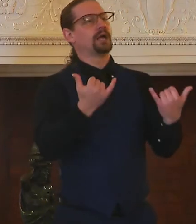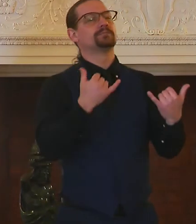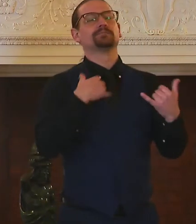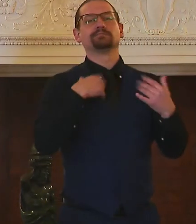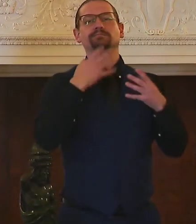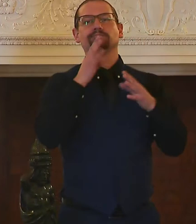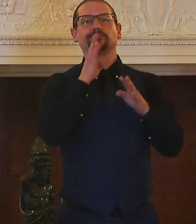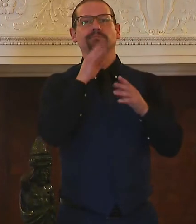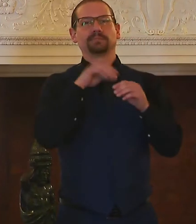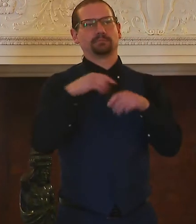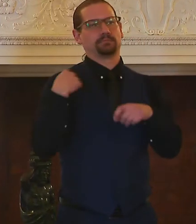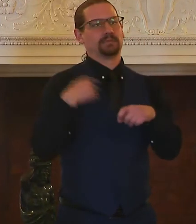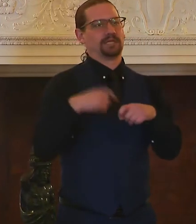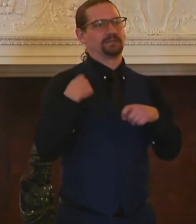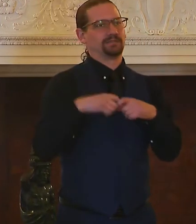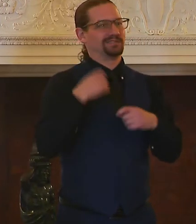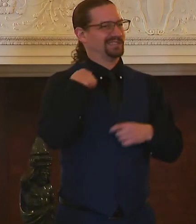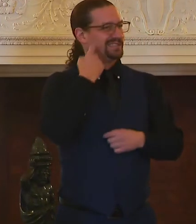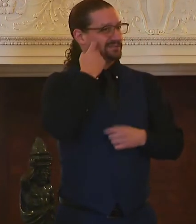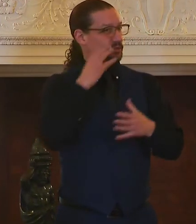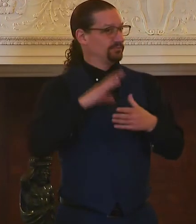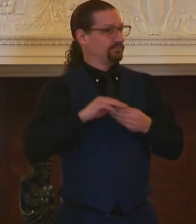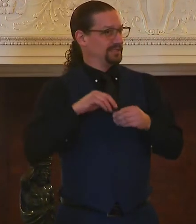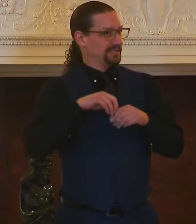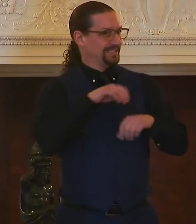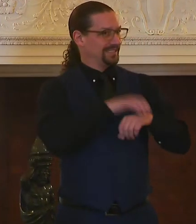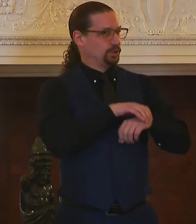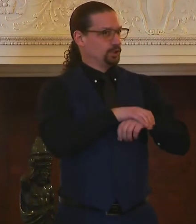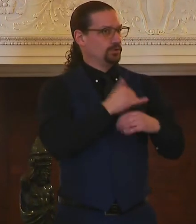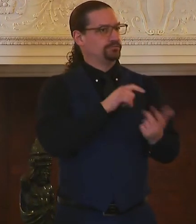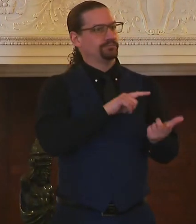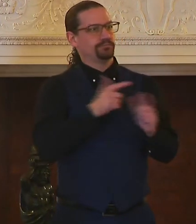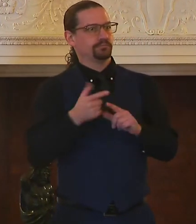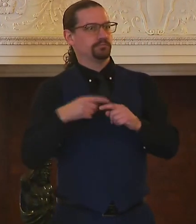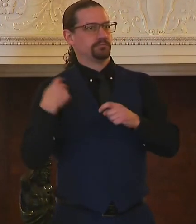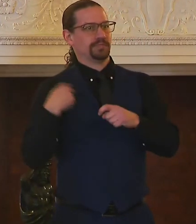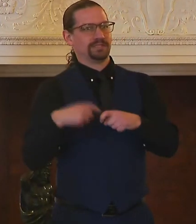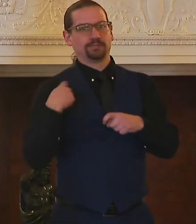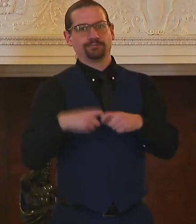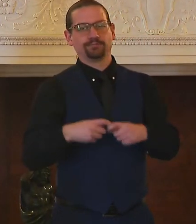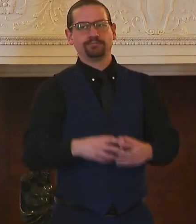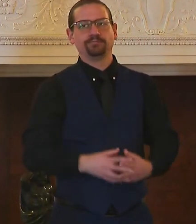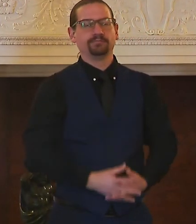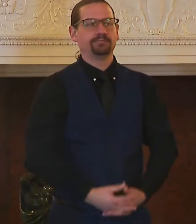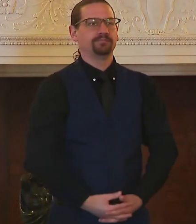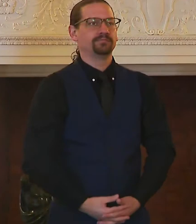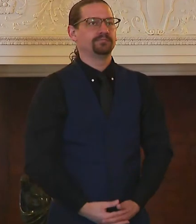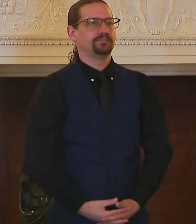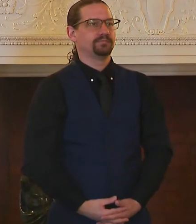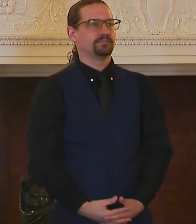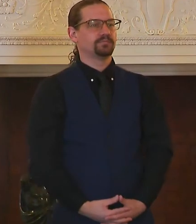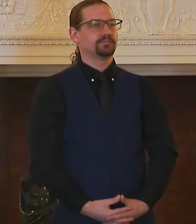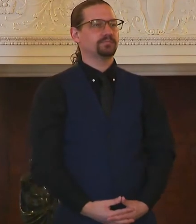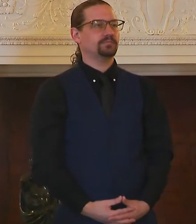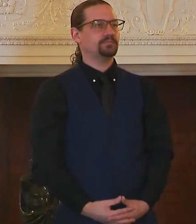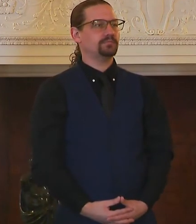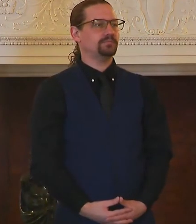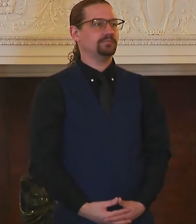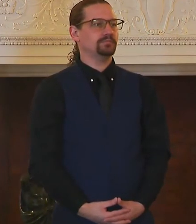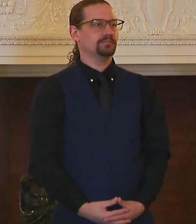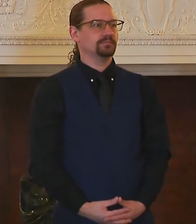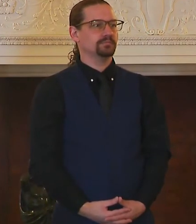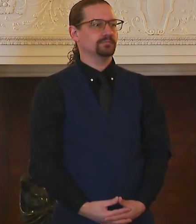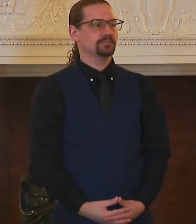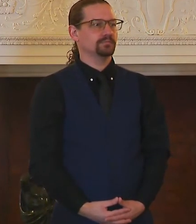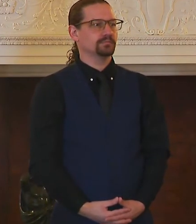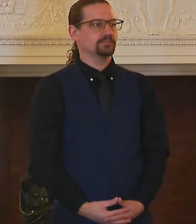la aplicación del Departamento de Salud, que es el 401 Health. Y con esta aplicación usted puede